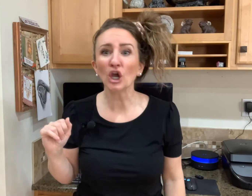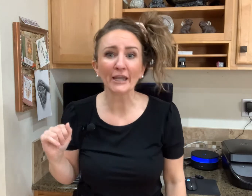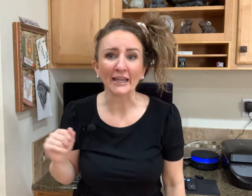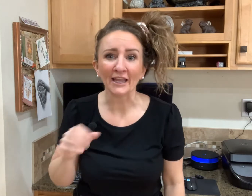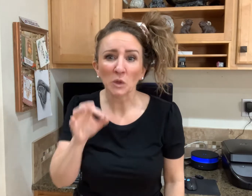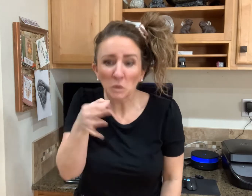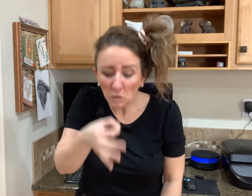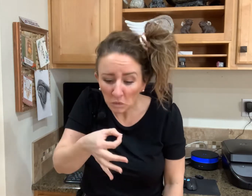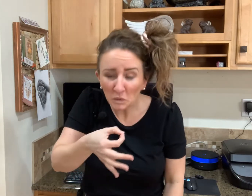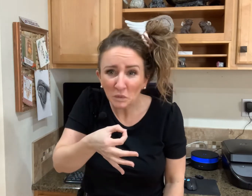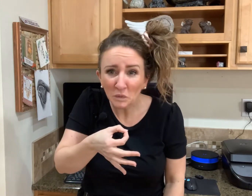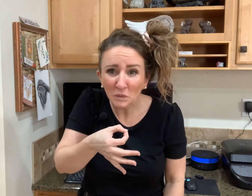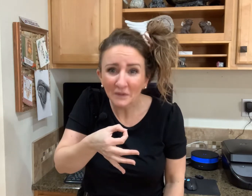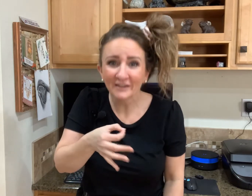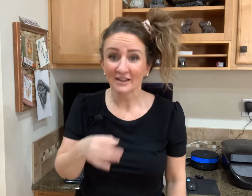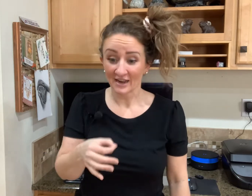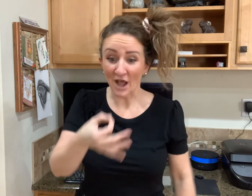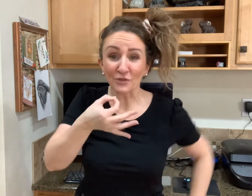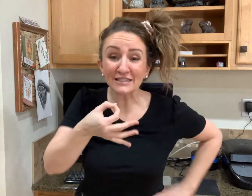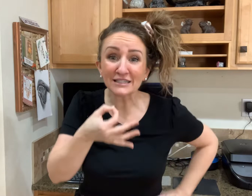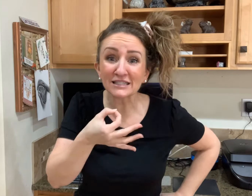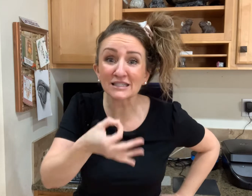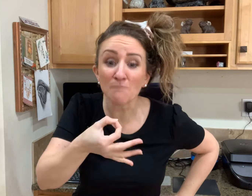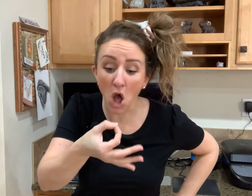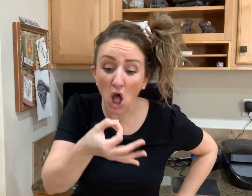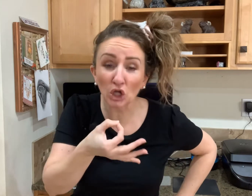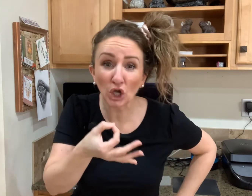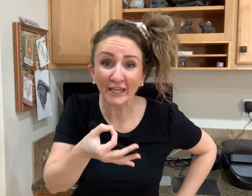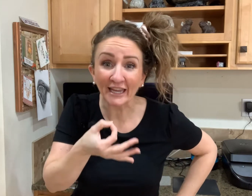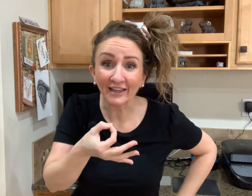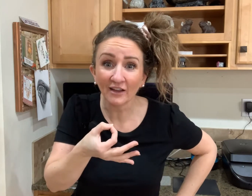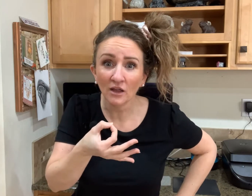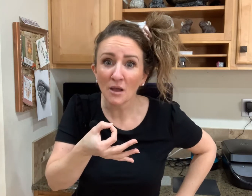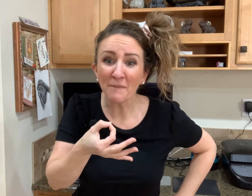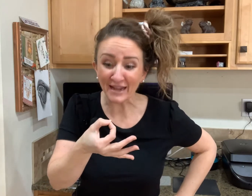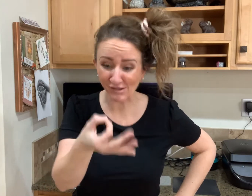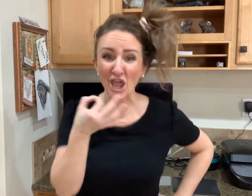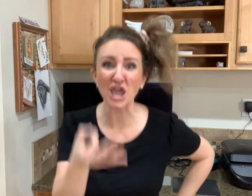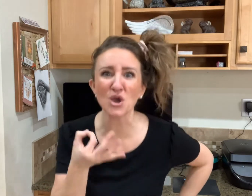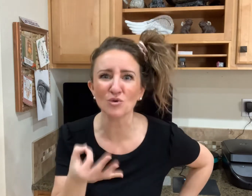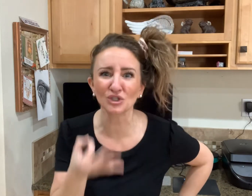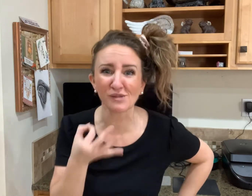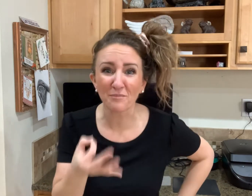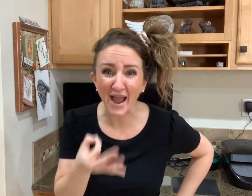cookie. Now this is a small cookie, but it's a huge spider.